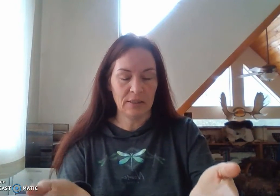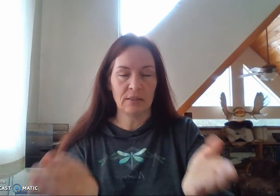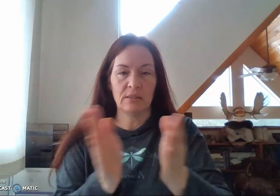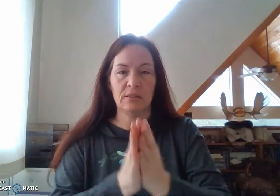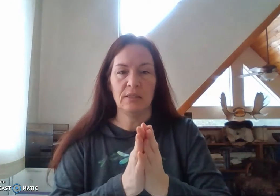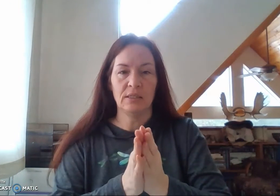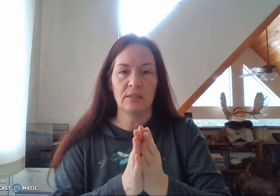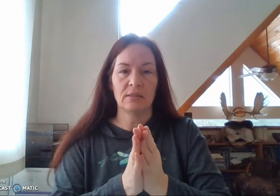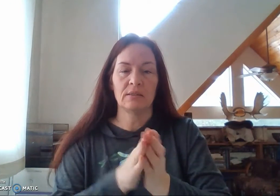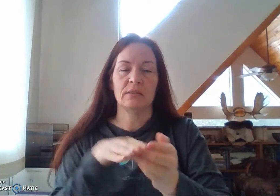neatest, neatest.